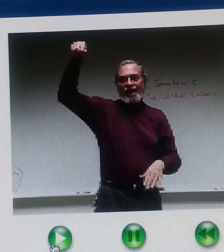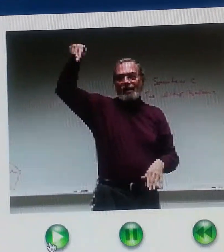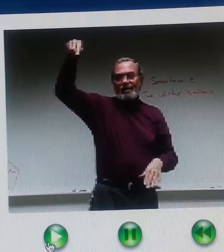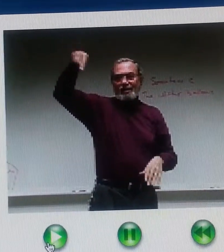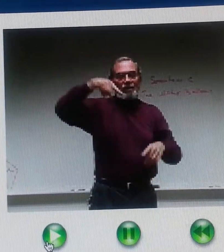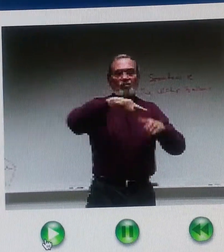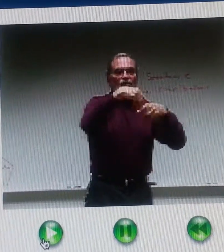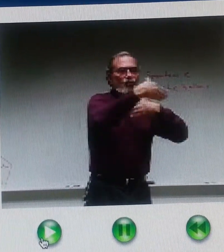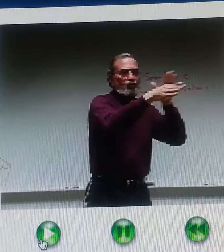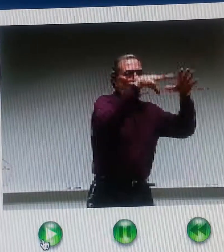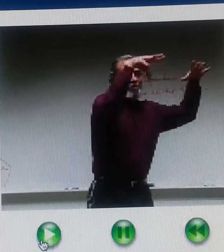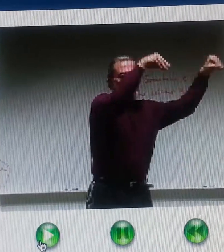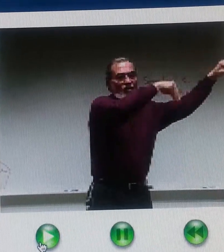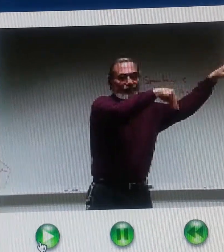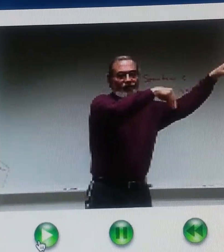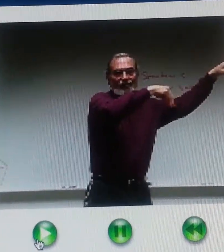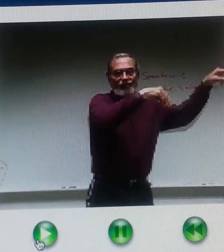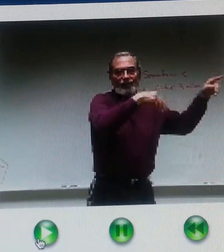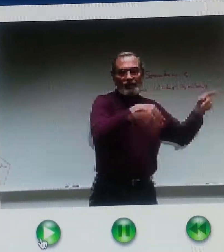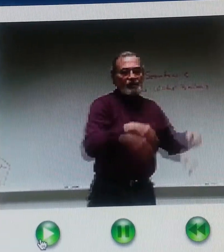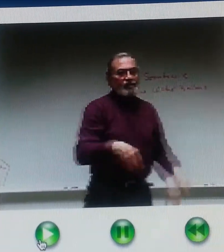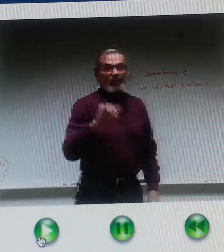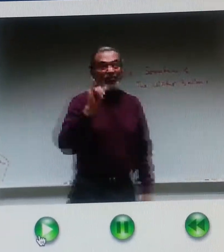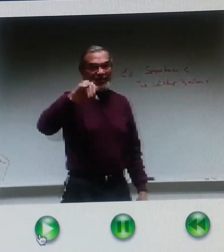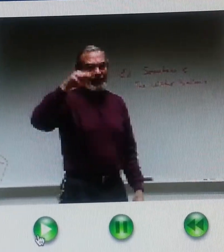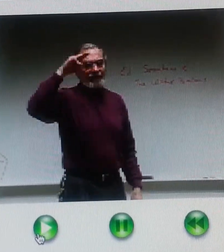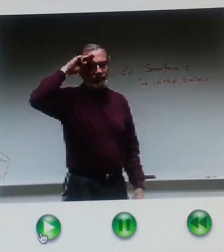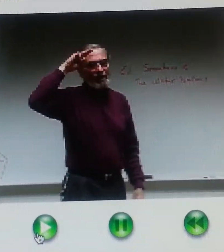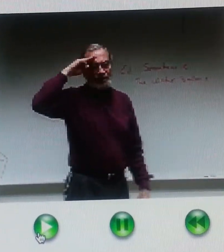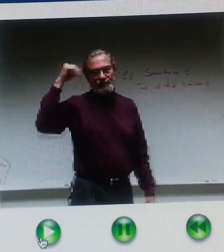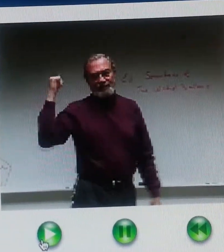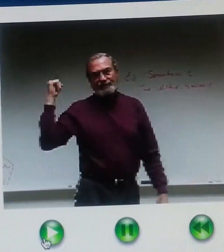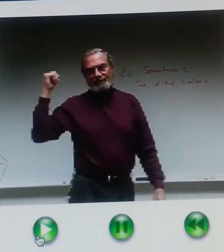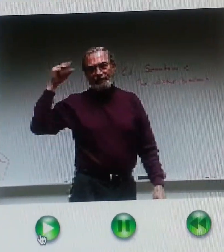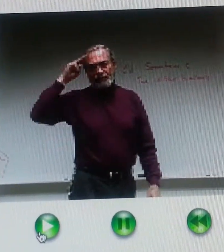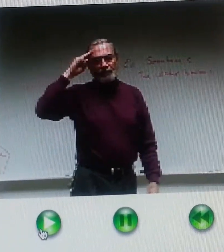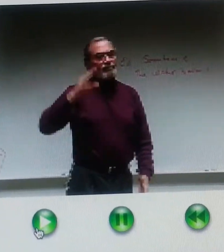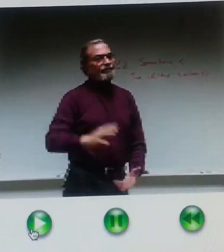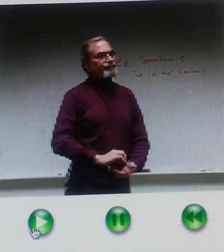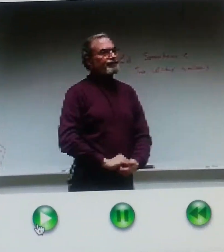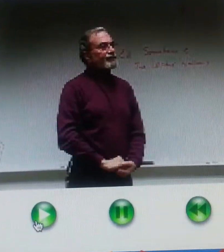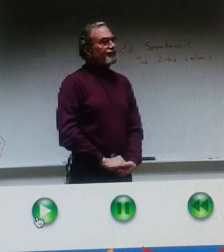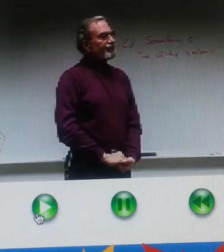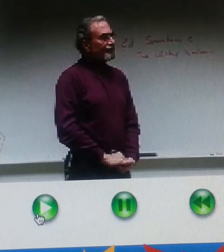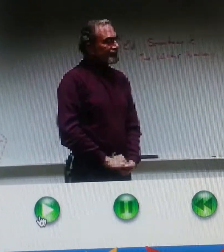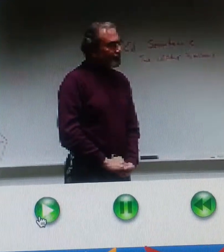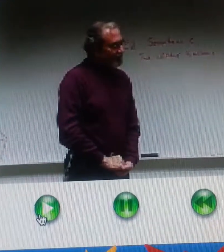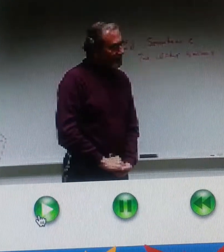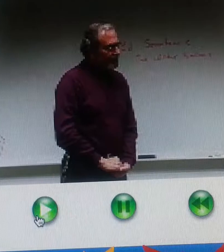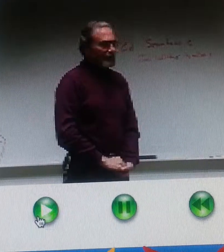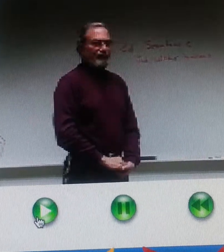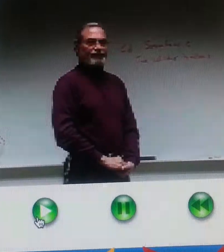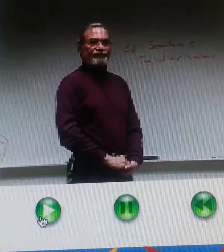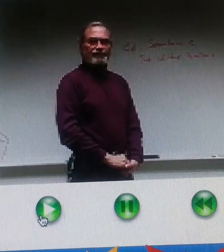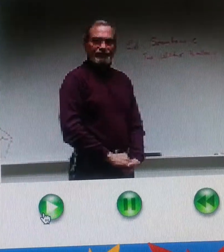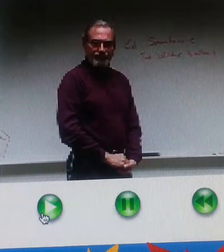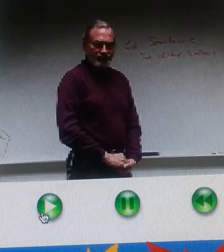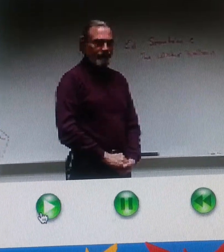So we all had to go into the hallway. The lights on the inside of the room were off, and the light in the hallway was on, so we had to go out